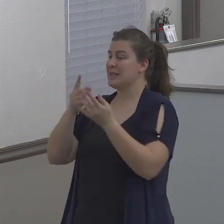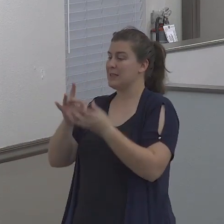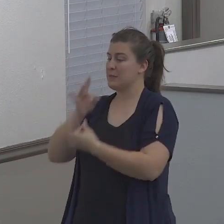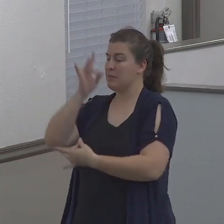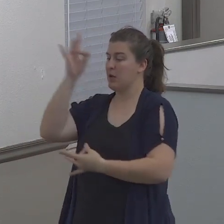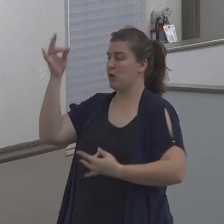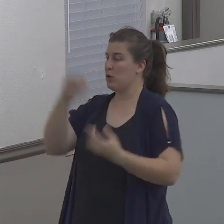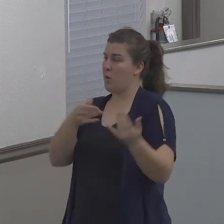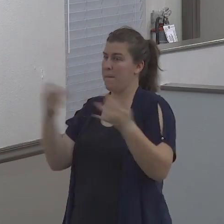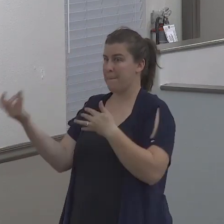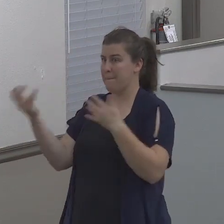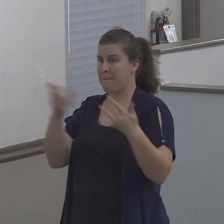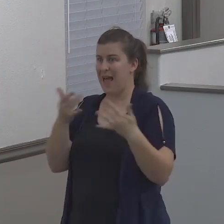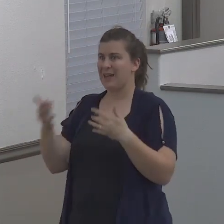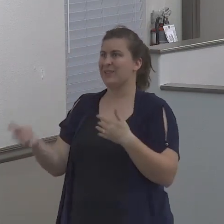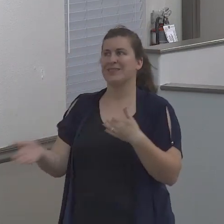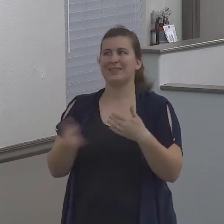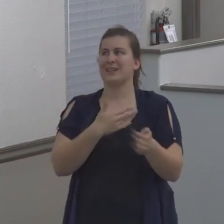battle,